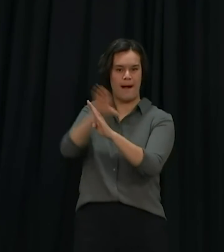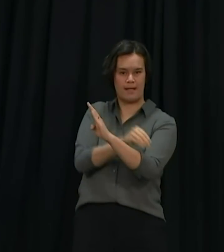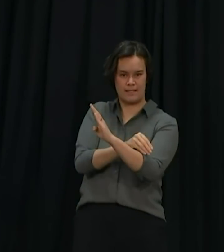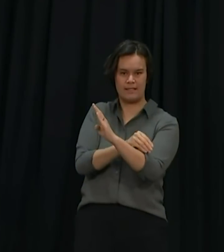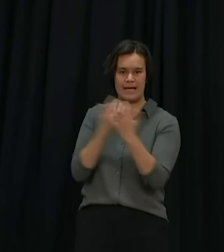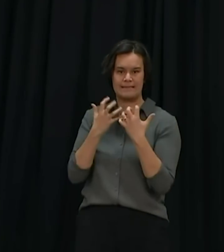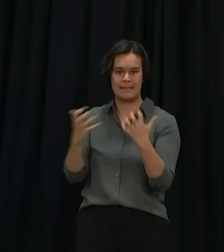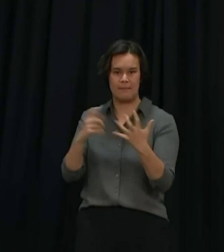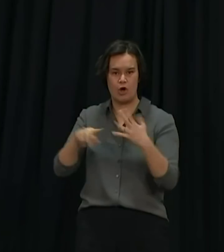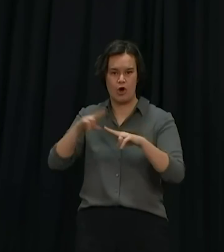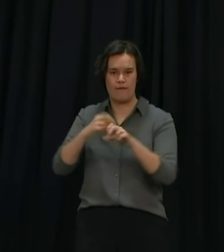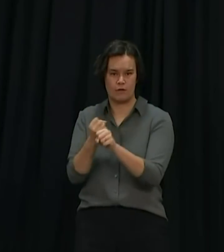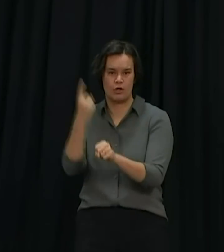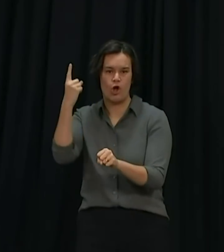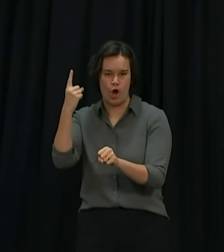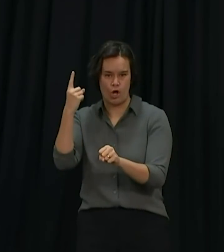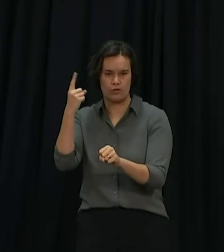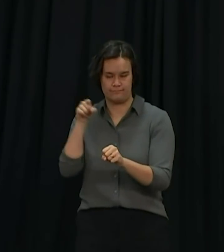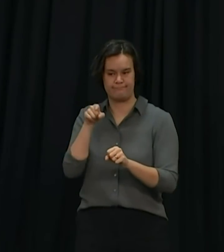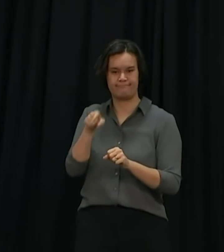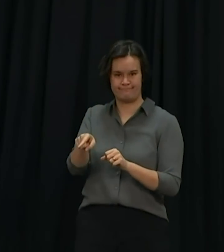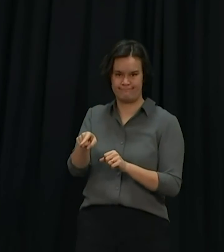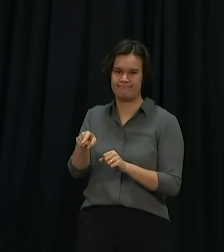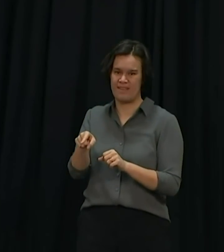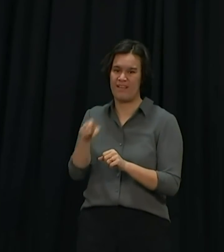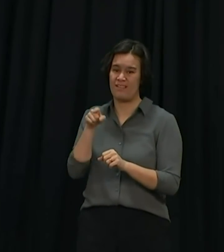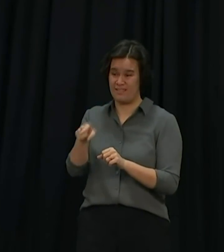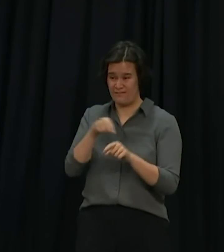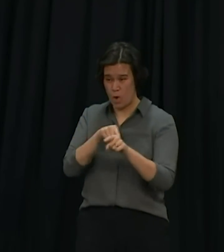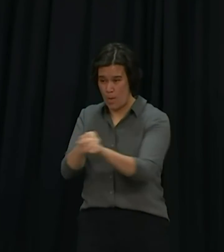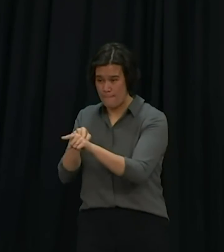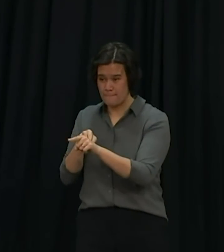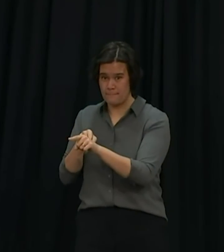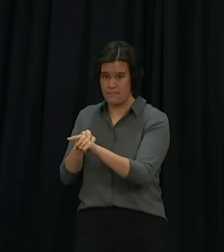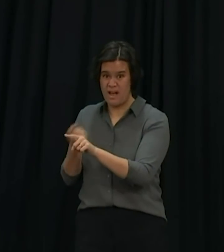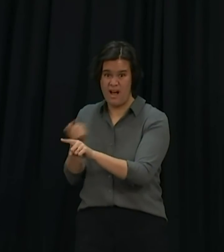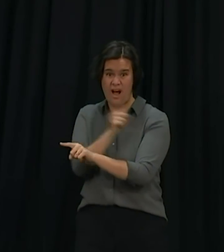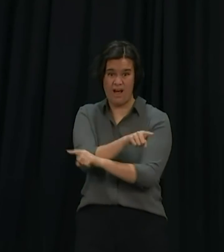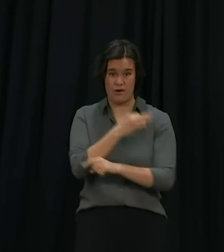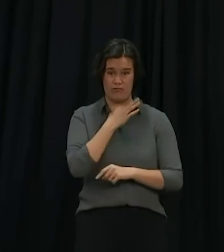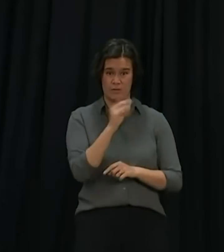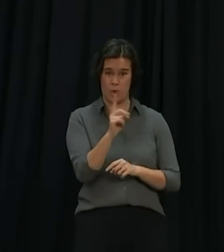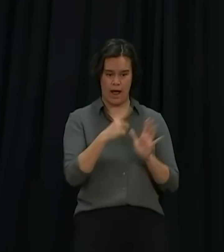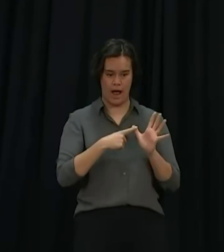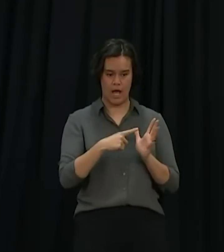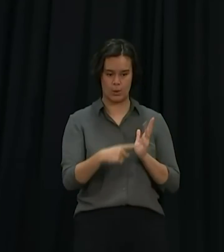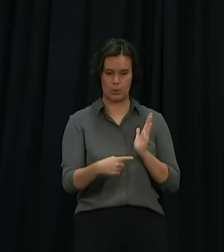is AUT. This is a difficult location to contact trace, but we do know it has resulted in